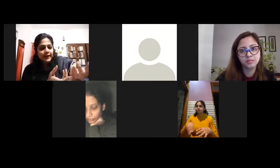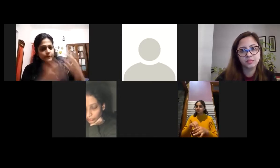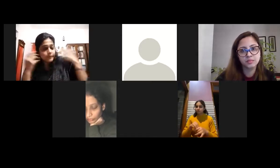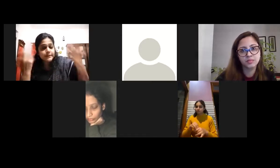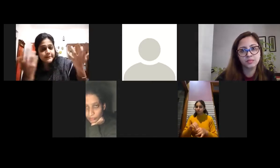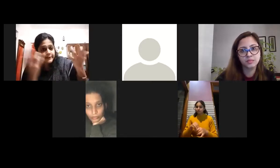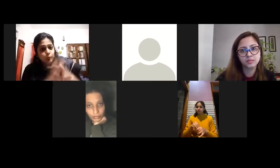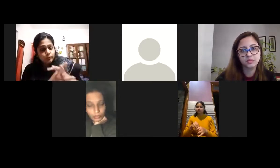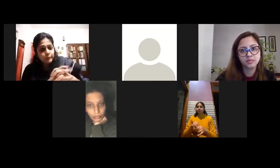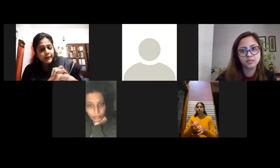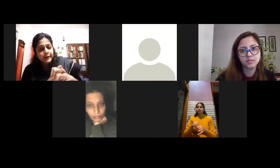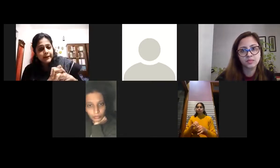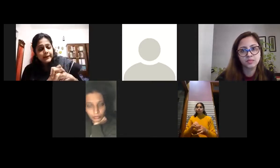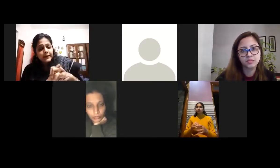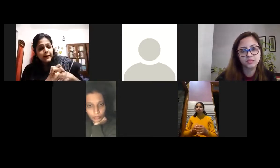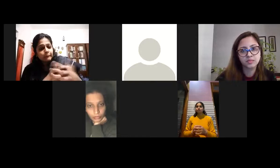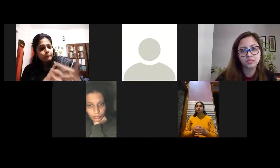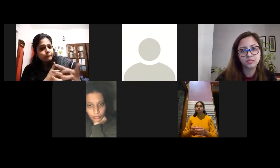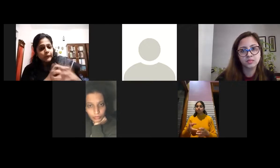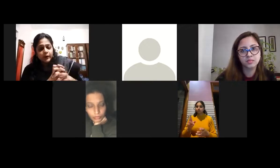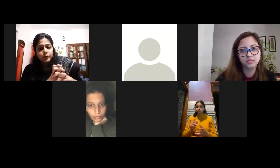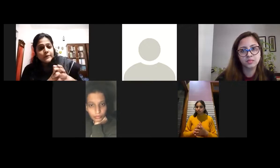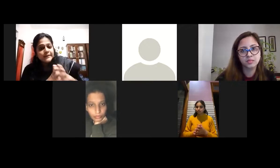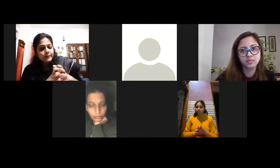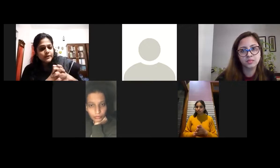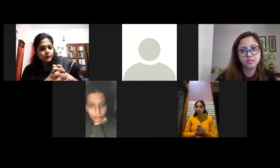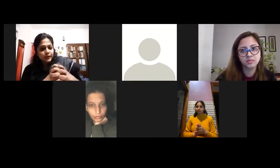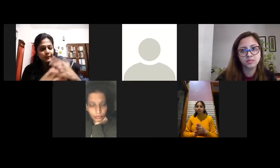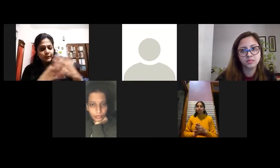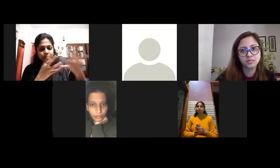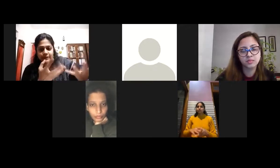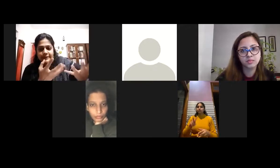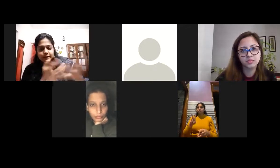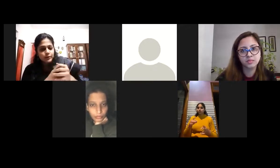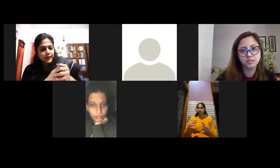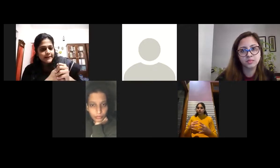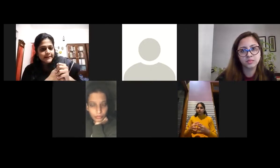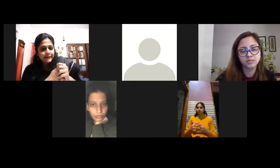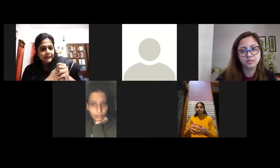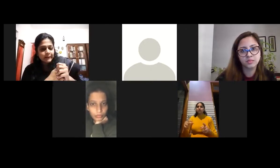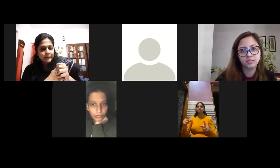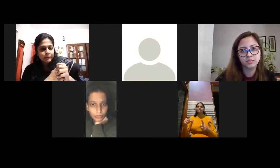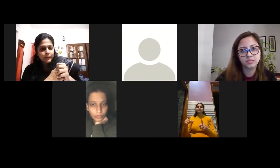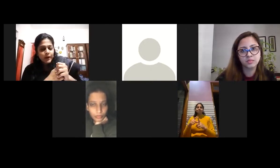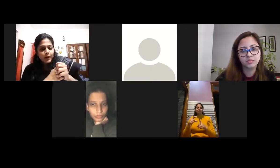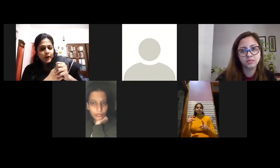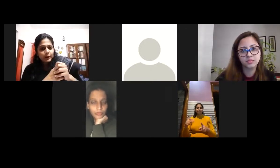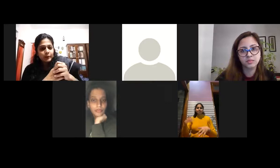desexualized character. For instance, it invoked for me again Tobin Cybers' work about, desexualized